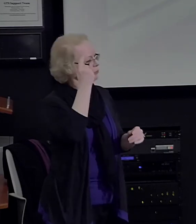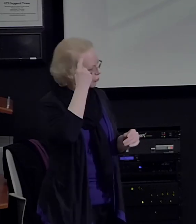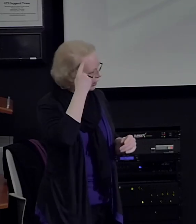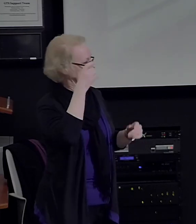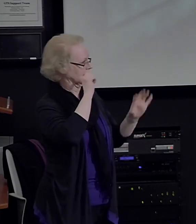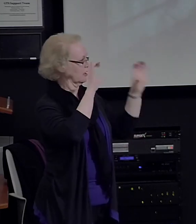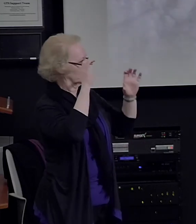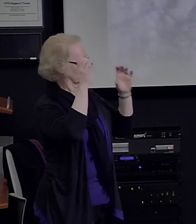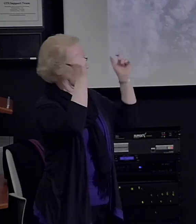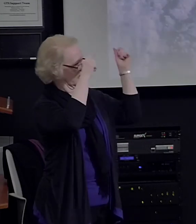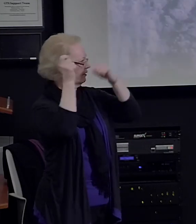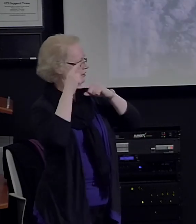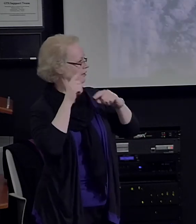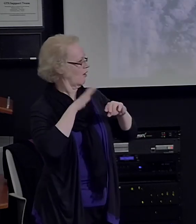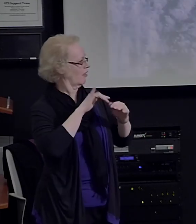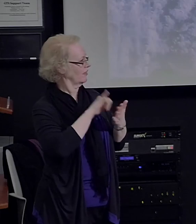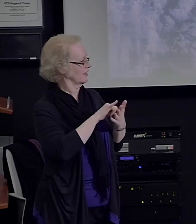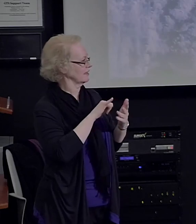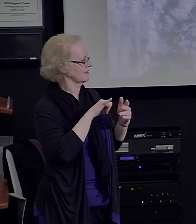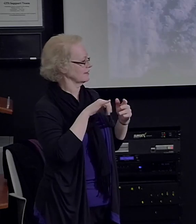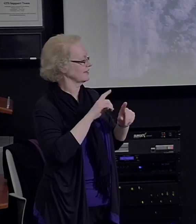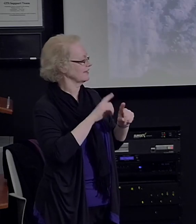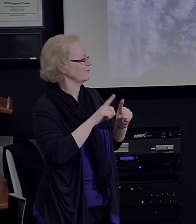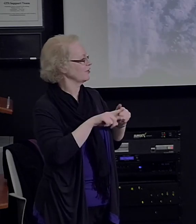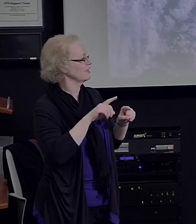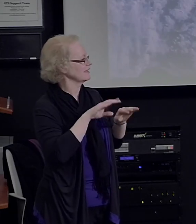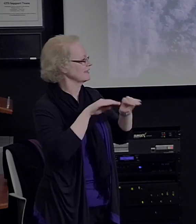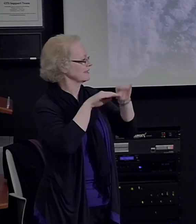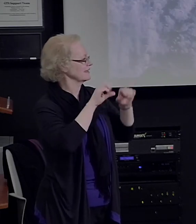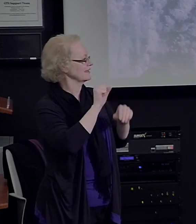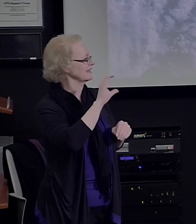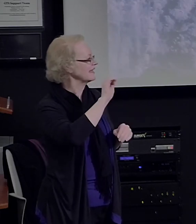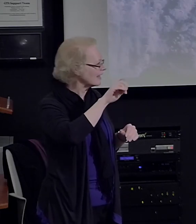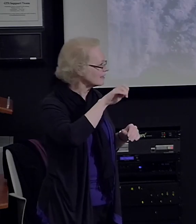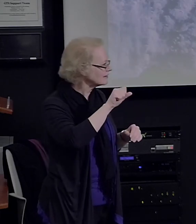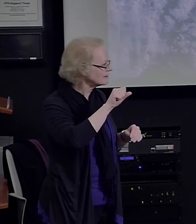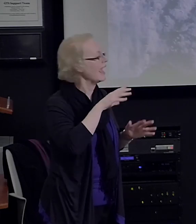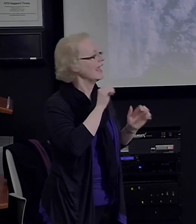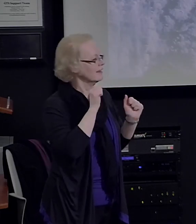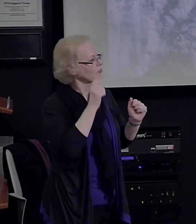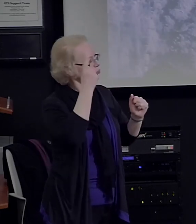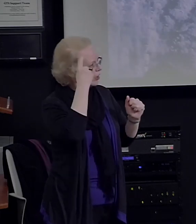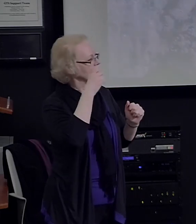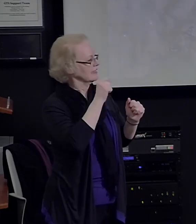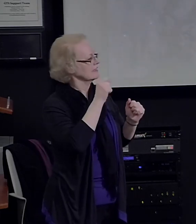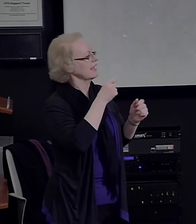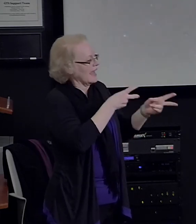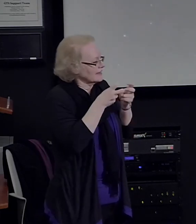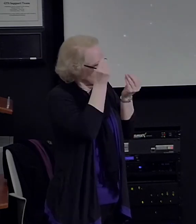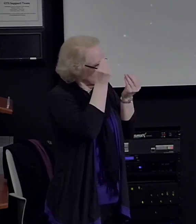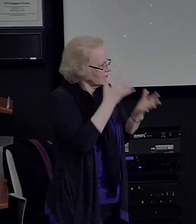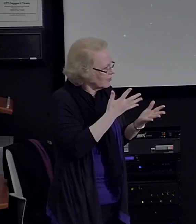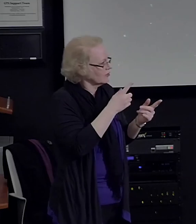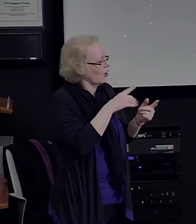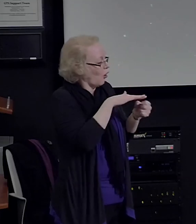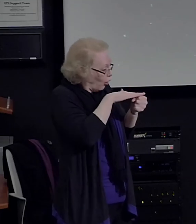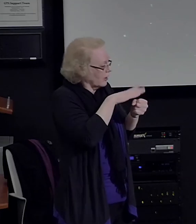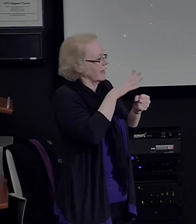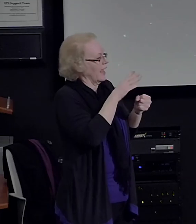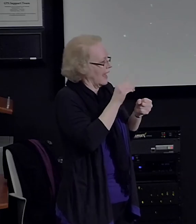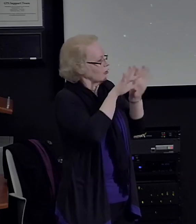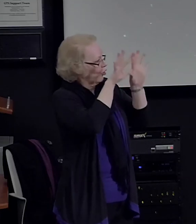communicate on these various scales and it's able to access information both locally and globally and the way